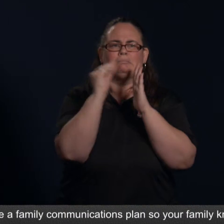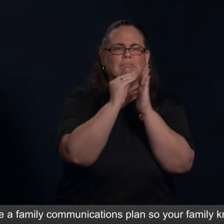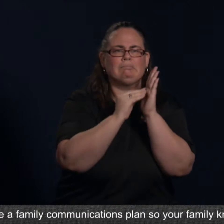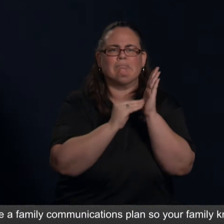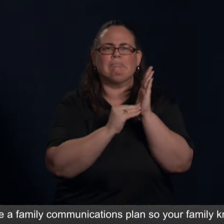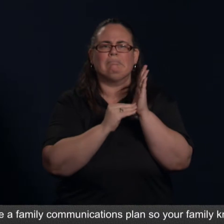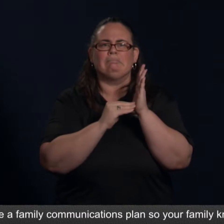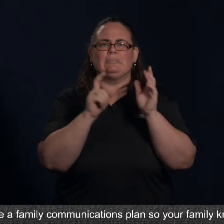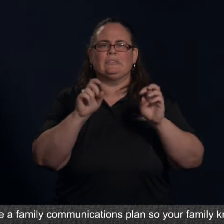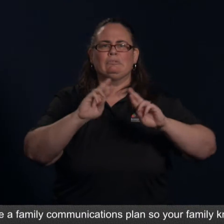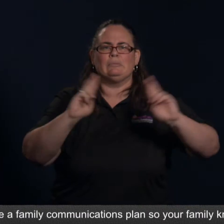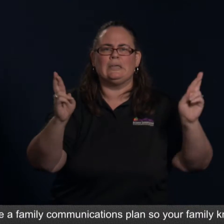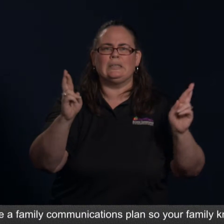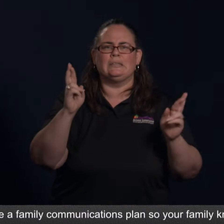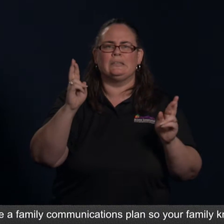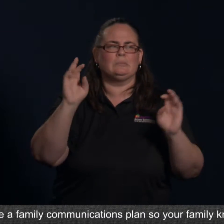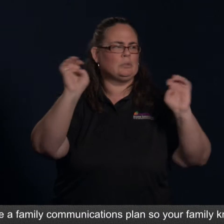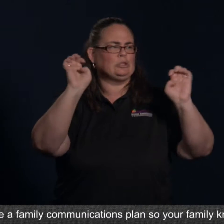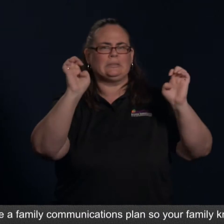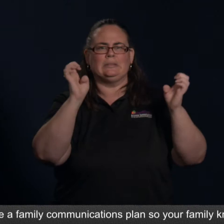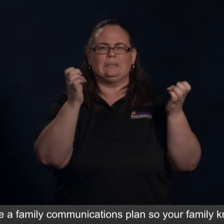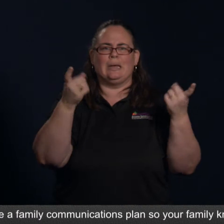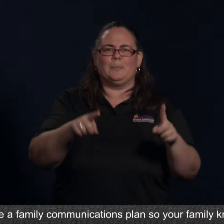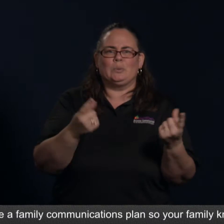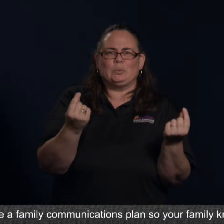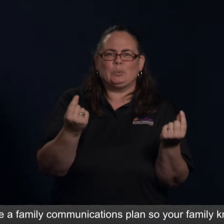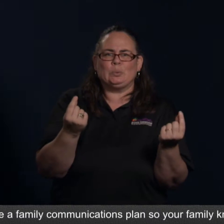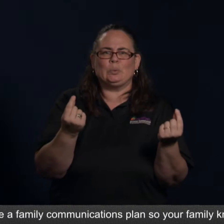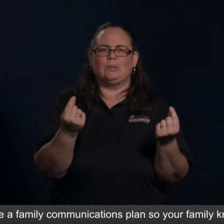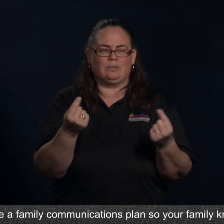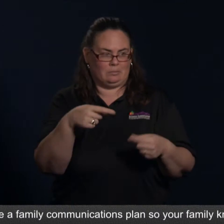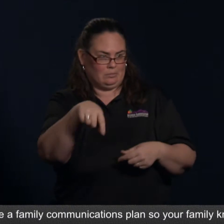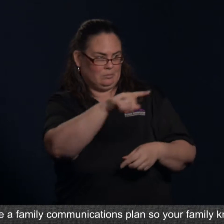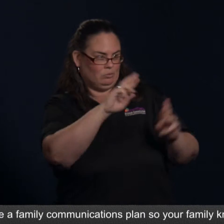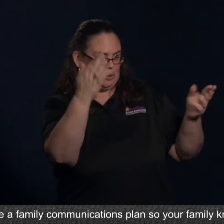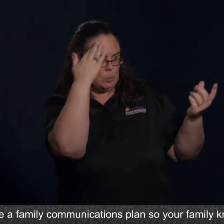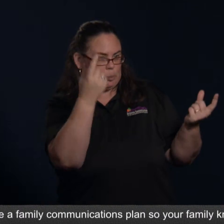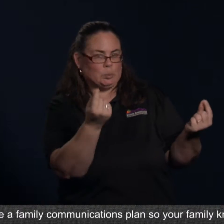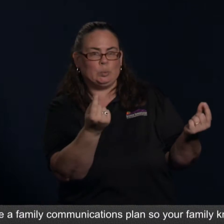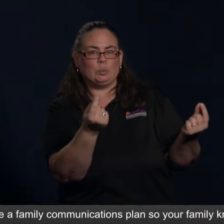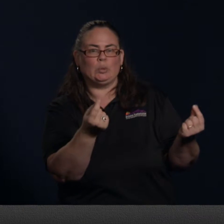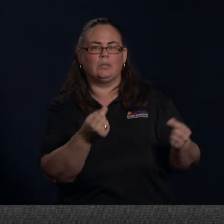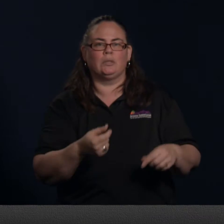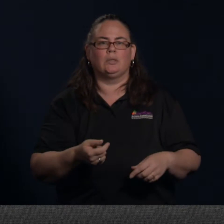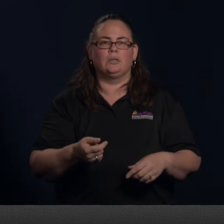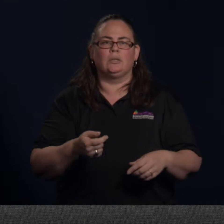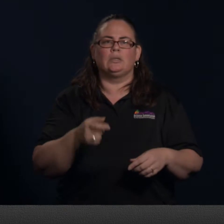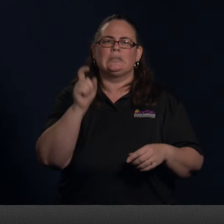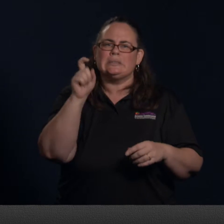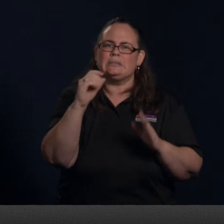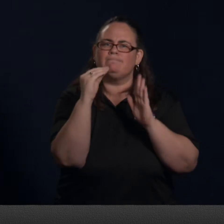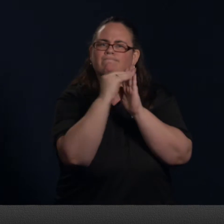Write a family communications plan so your family knows what to do in an emergency.